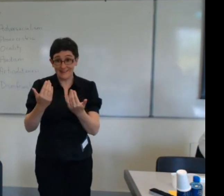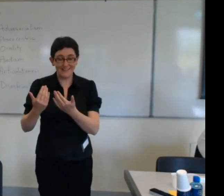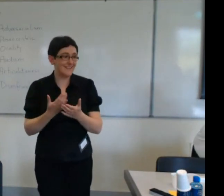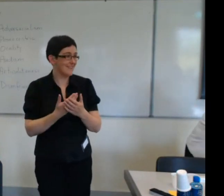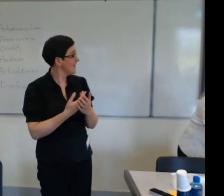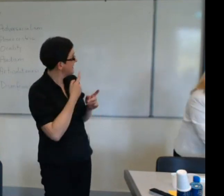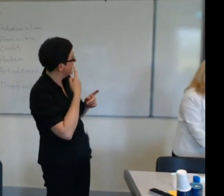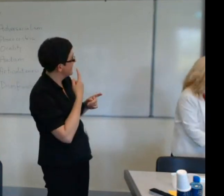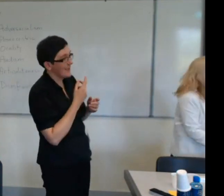picture? There you go.